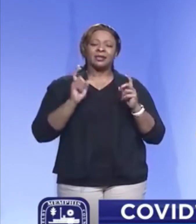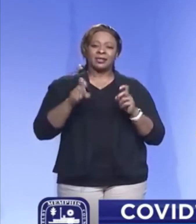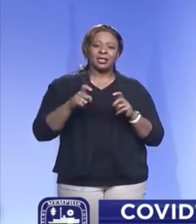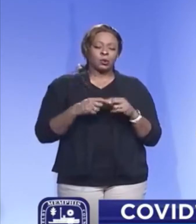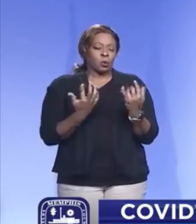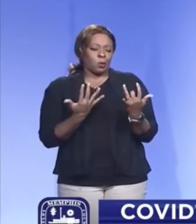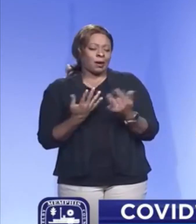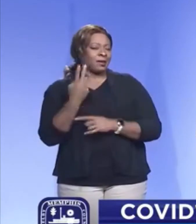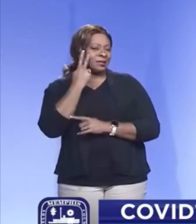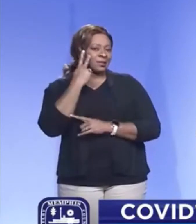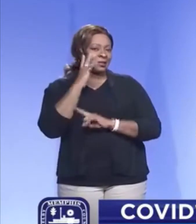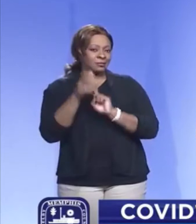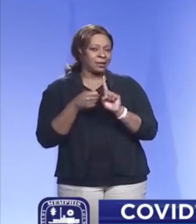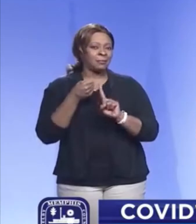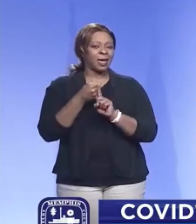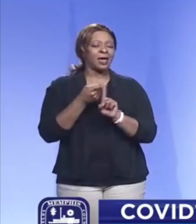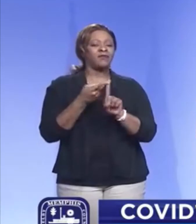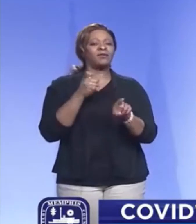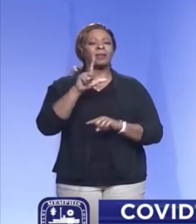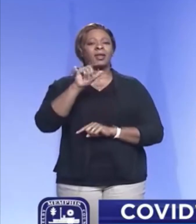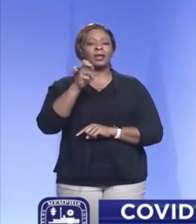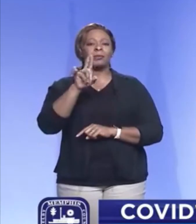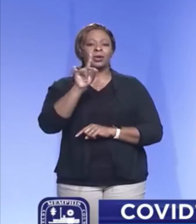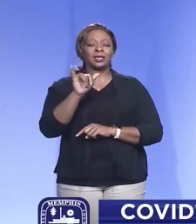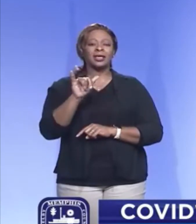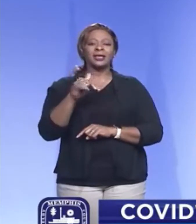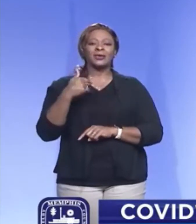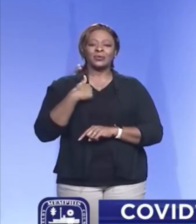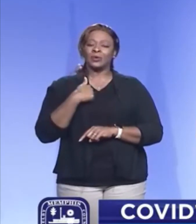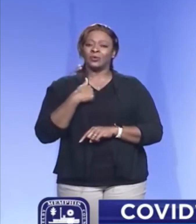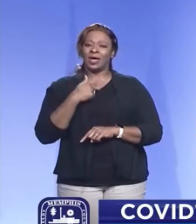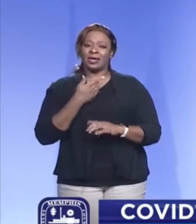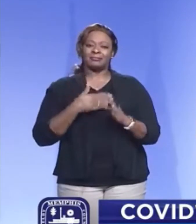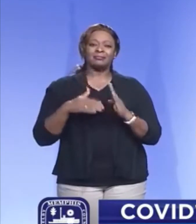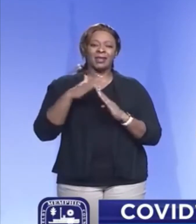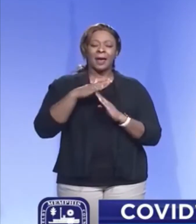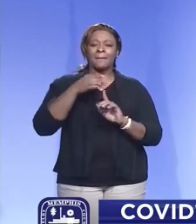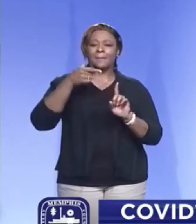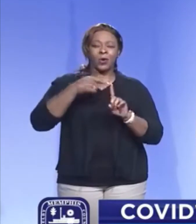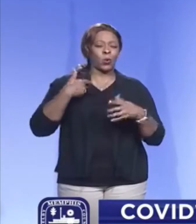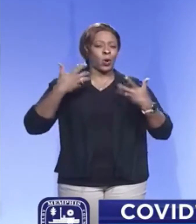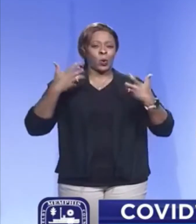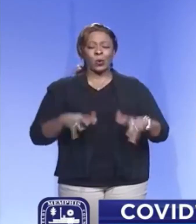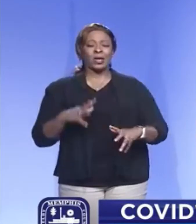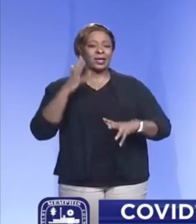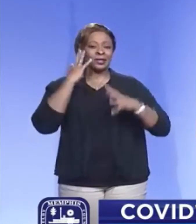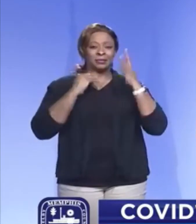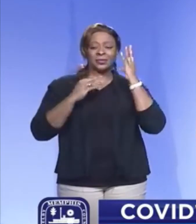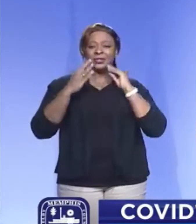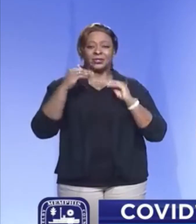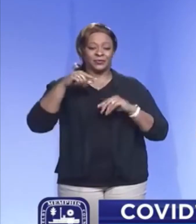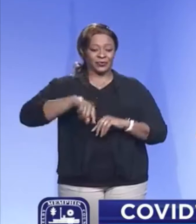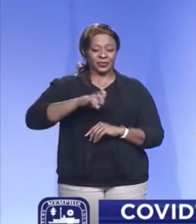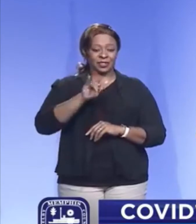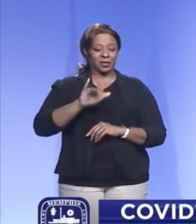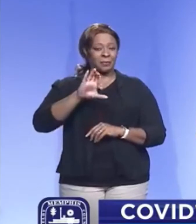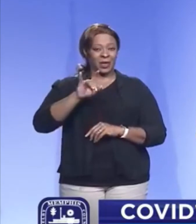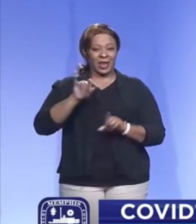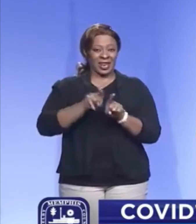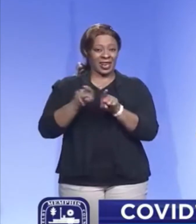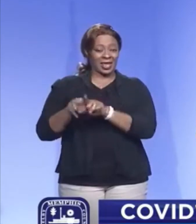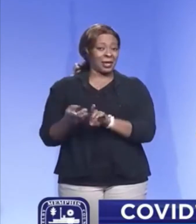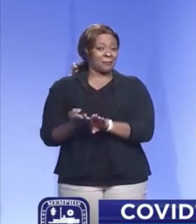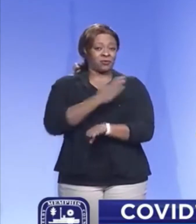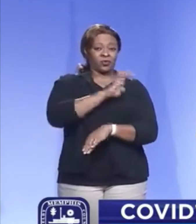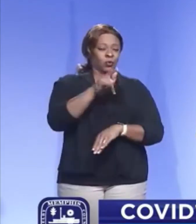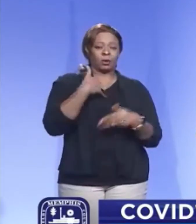and see the impact of Labor Day. We were at a pivotal point. We did not want to experience in Shelby County what we did in July, so